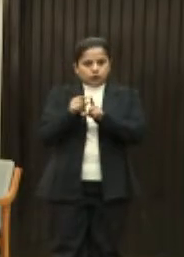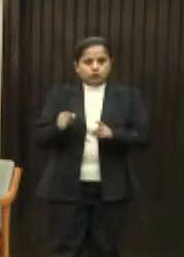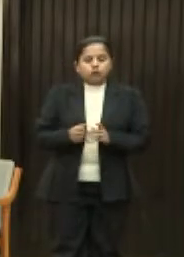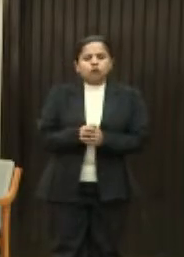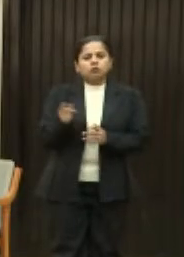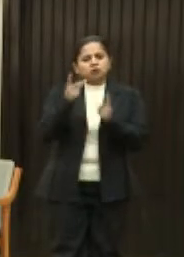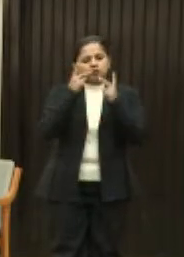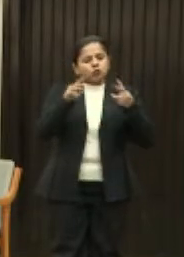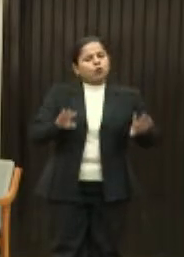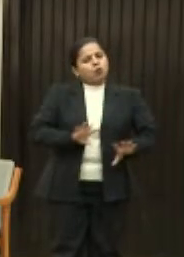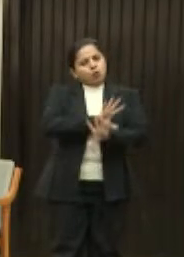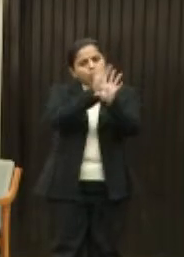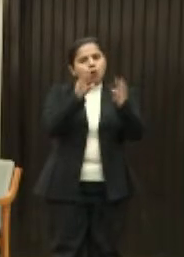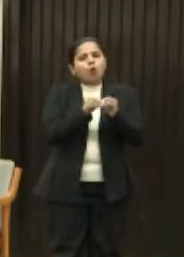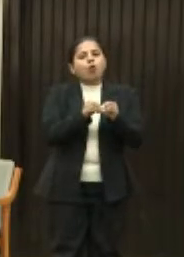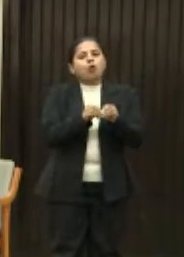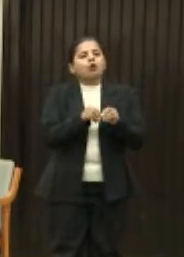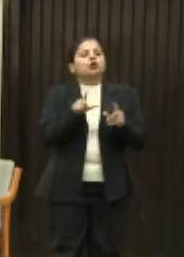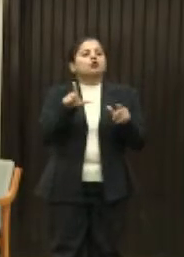to look at all the laws.